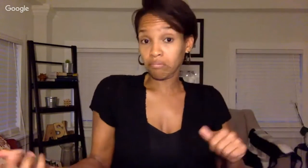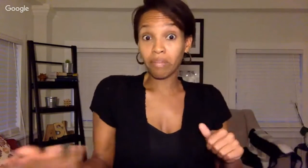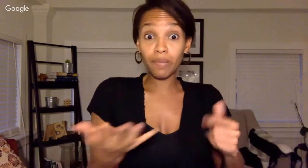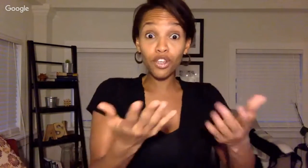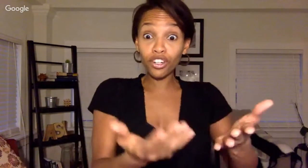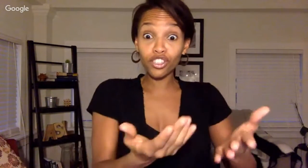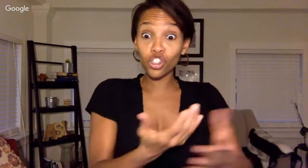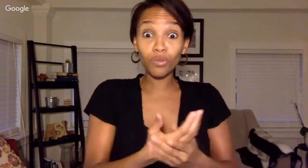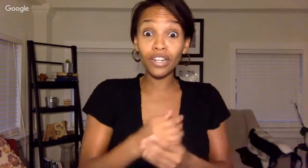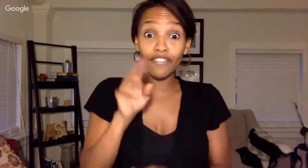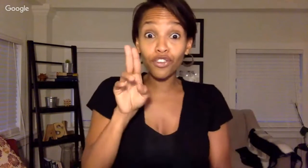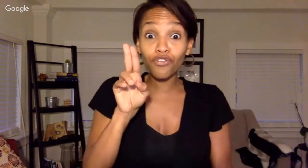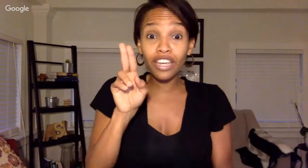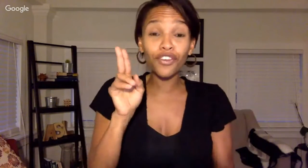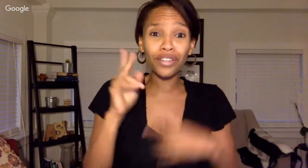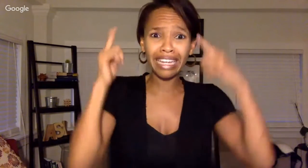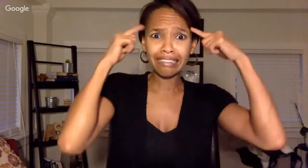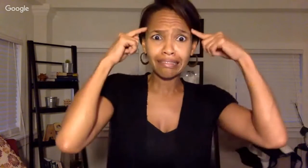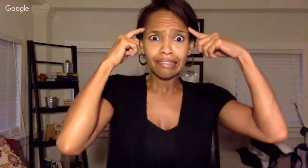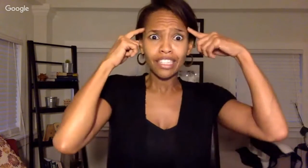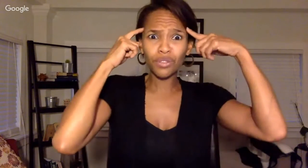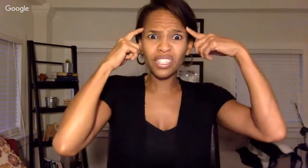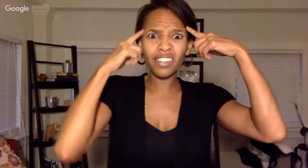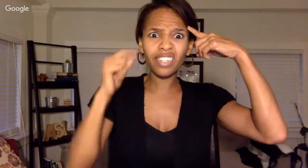Maybe your consumer, if you're like utility